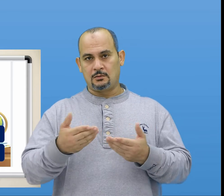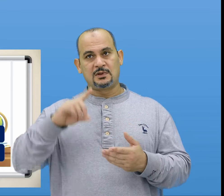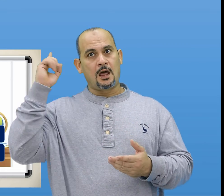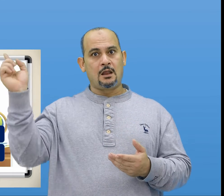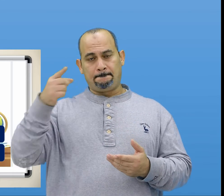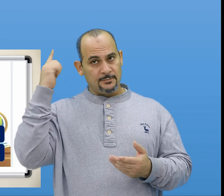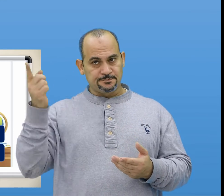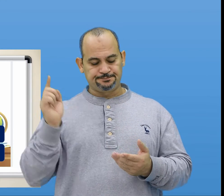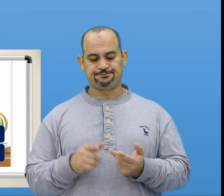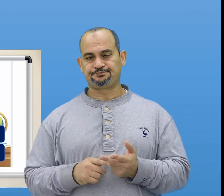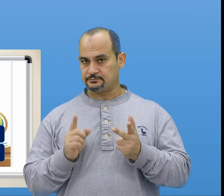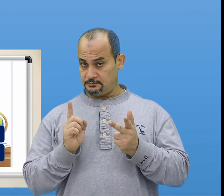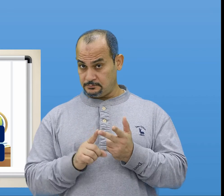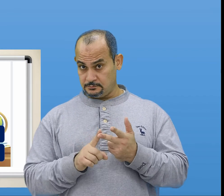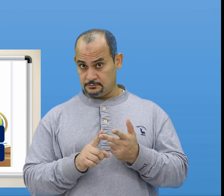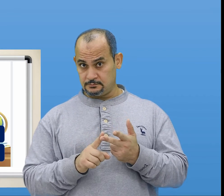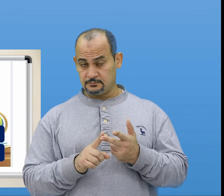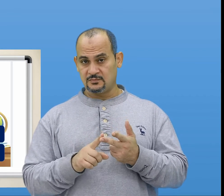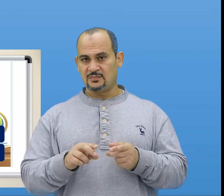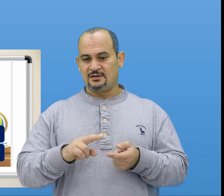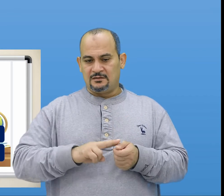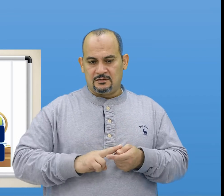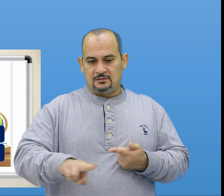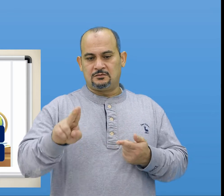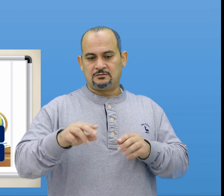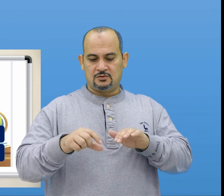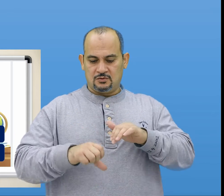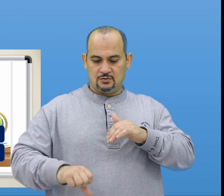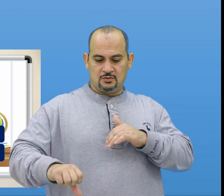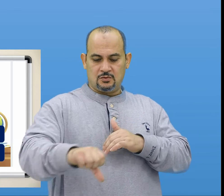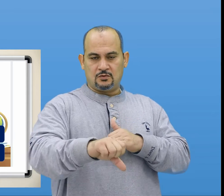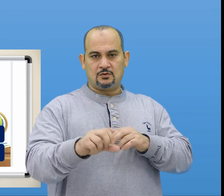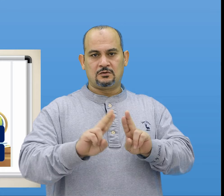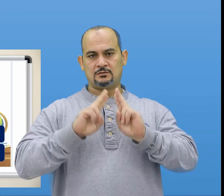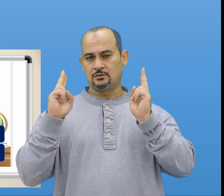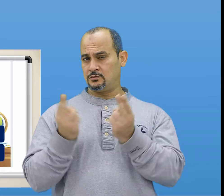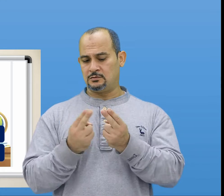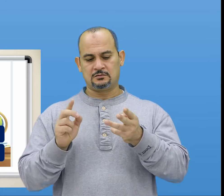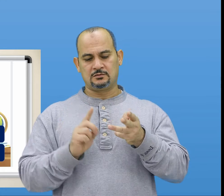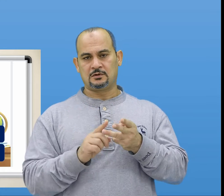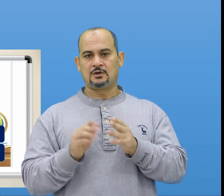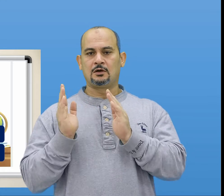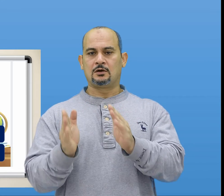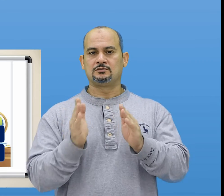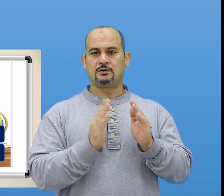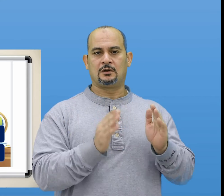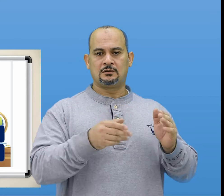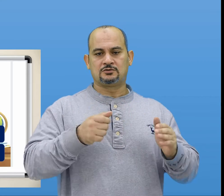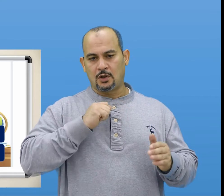finished this book. Can I swap with yours? Or can I swap with you? So I'm changing books in this case. In this example, you have a book and